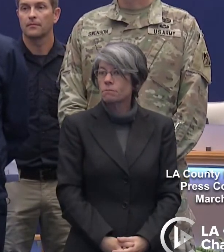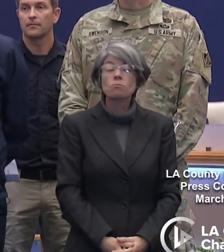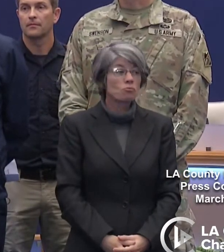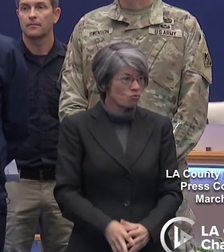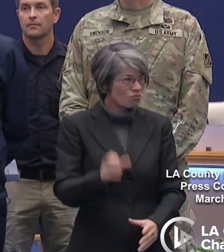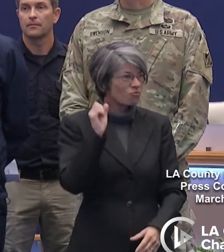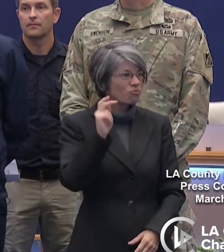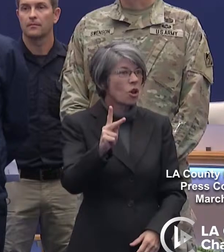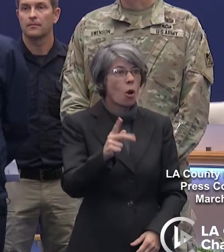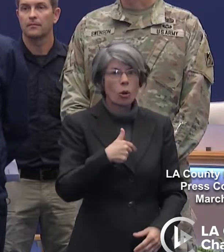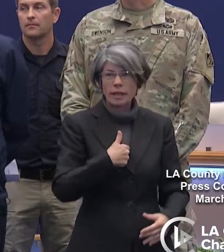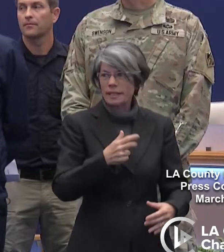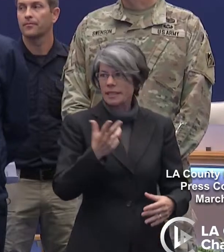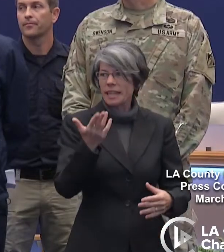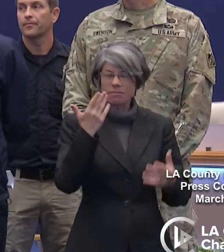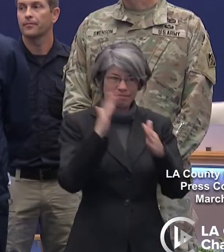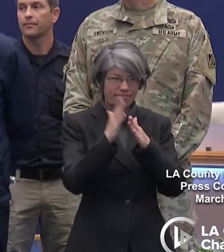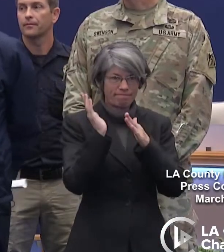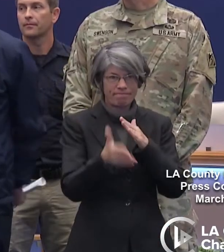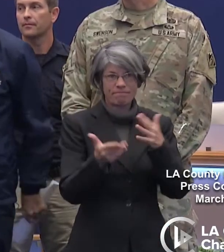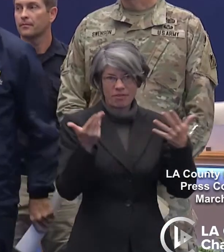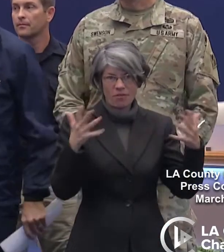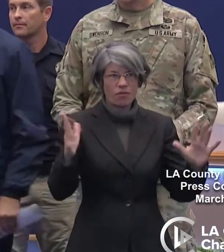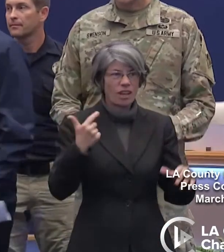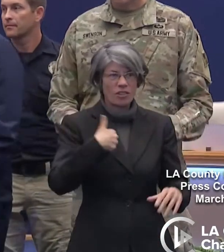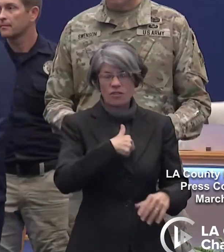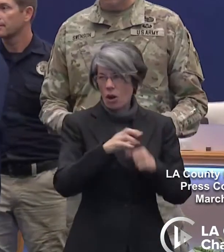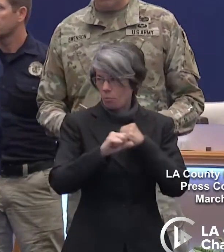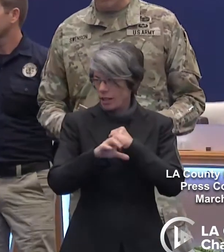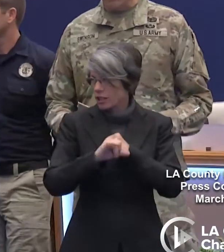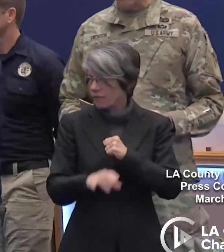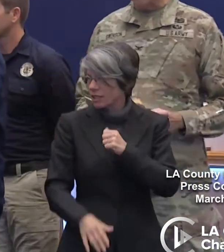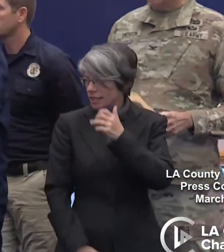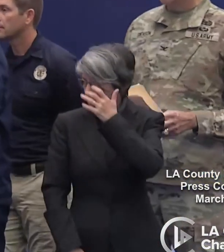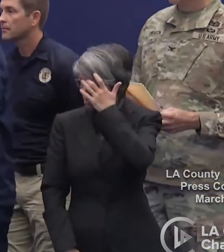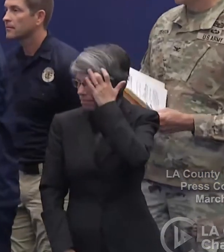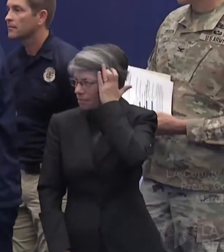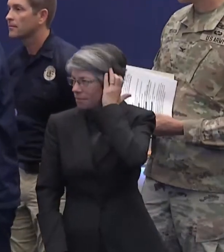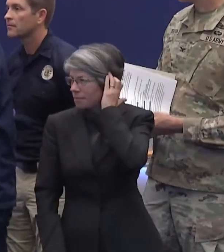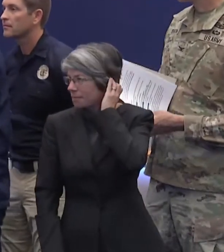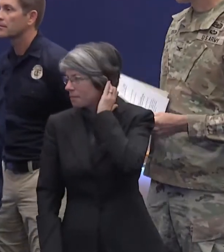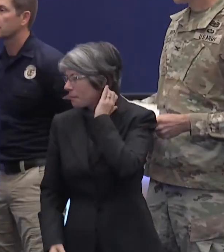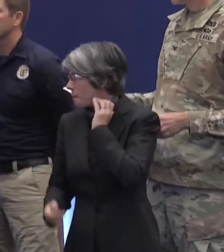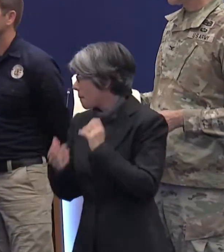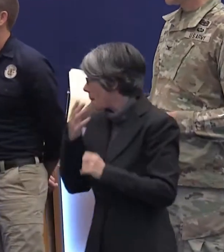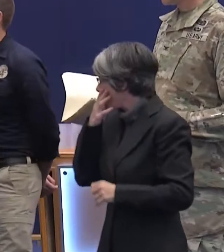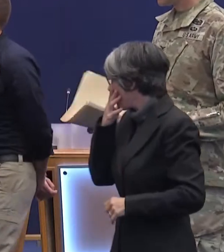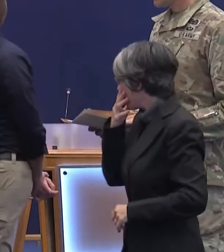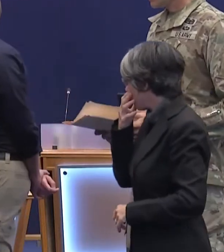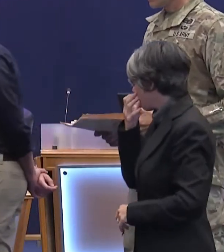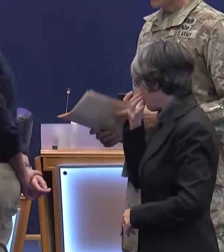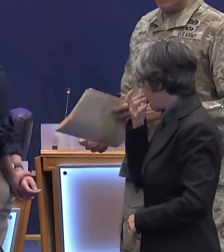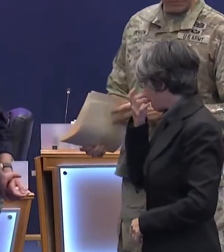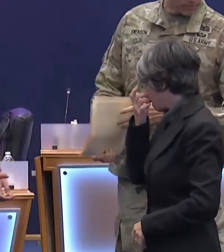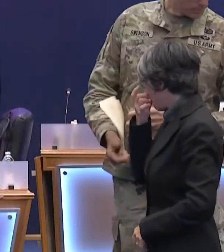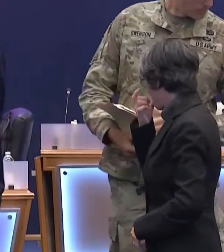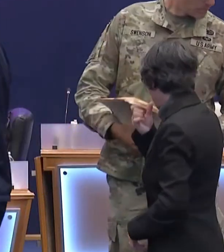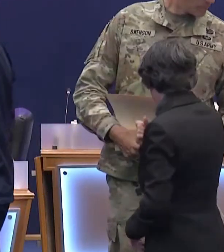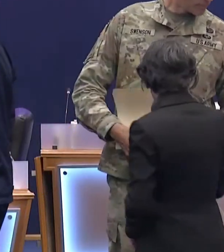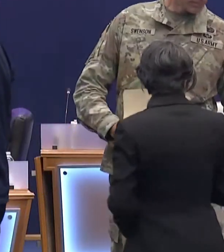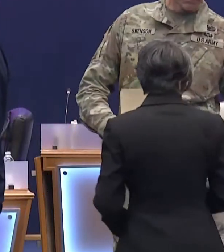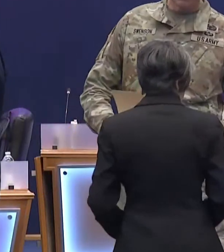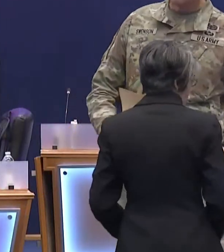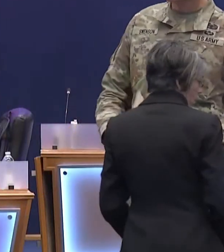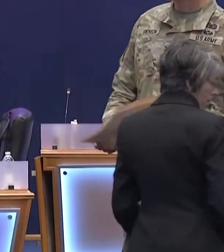All right, seeing none, that is the official end of our press conference. If you would like an interview in Spanish, we do have a few Spanish